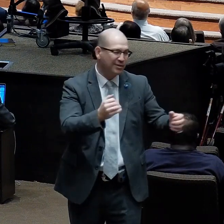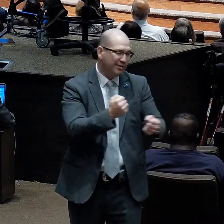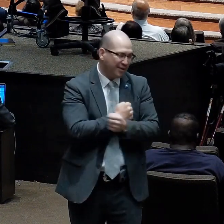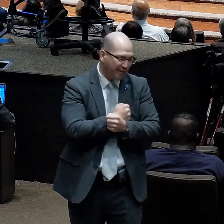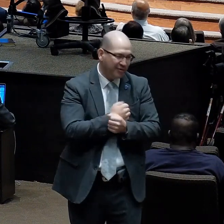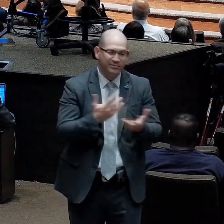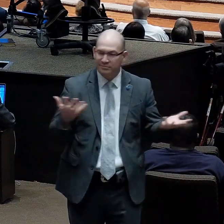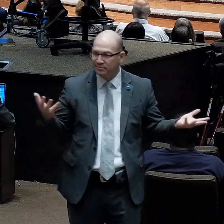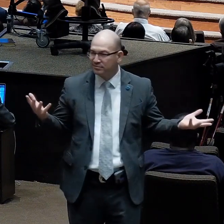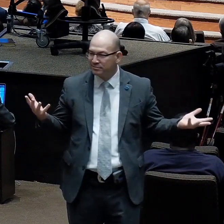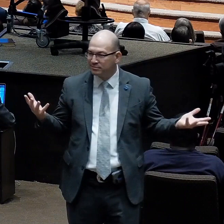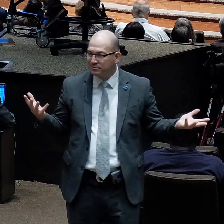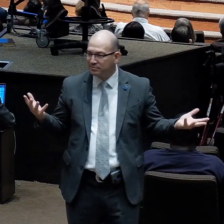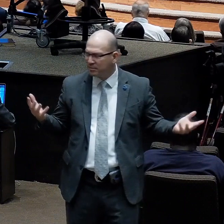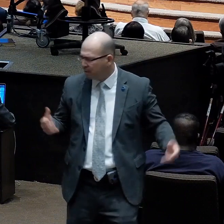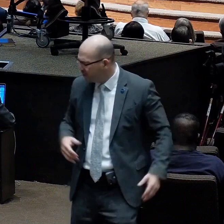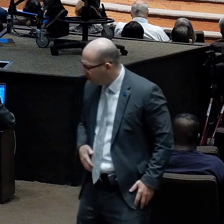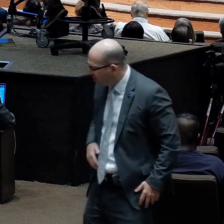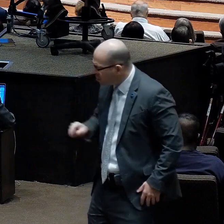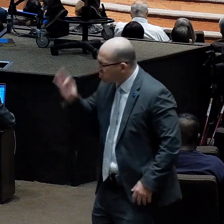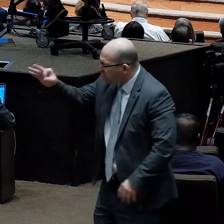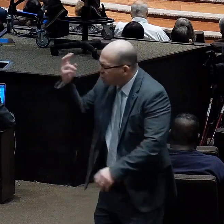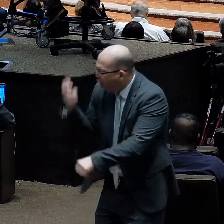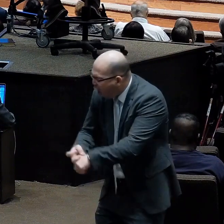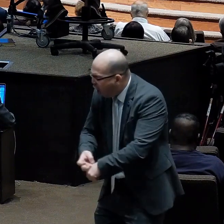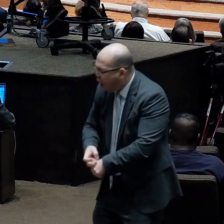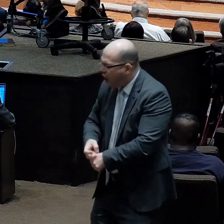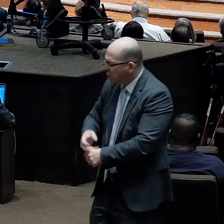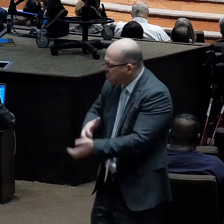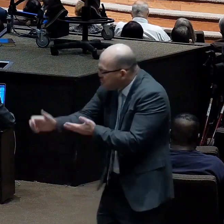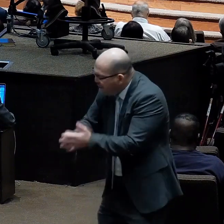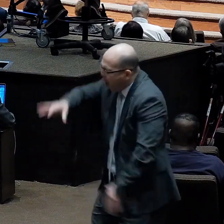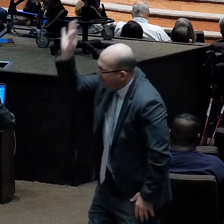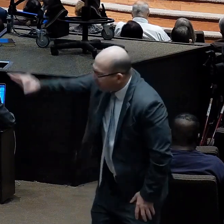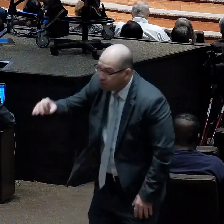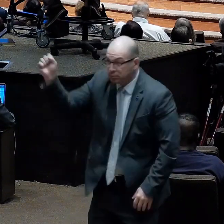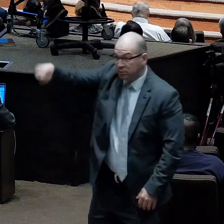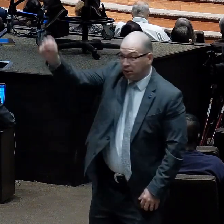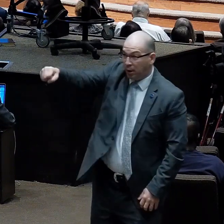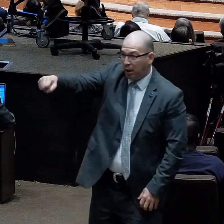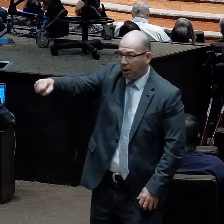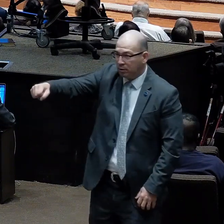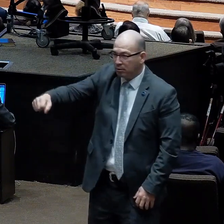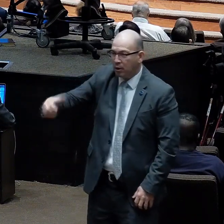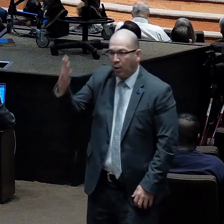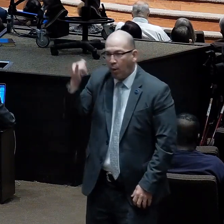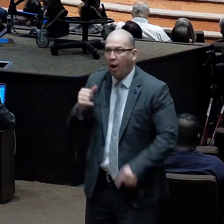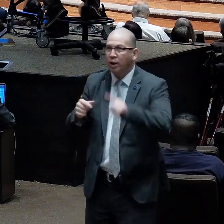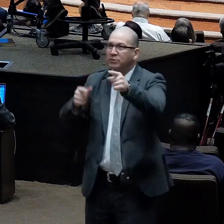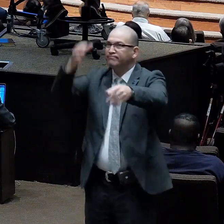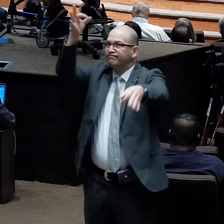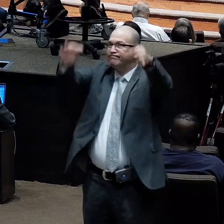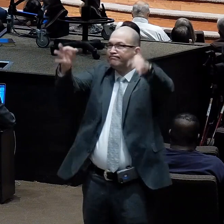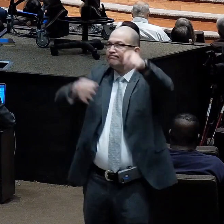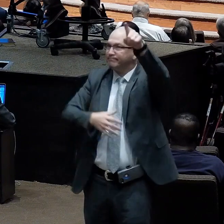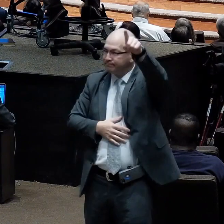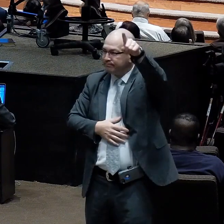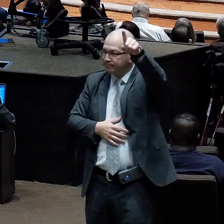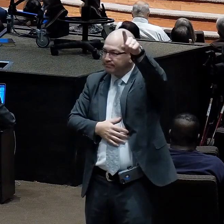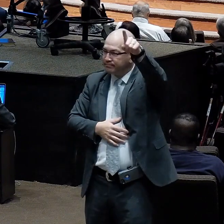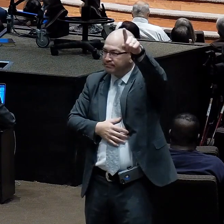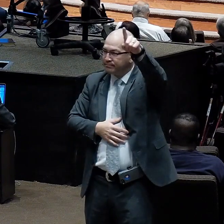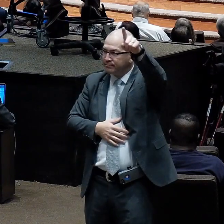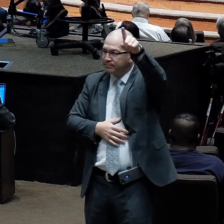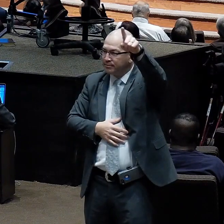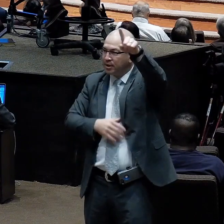You say, but you preach hard, hit the pulpit. Yes, I do. Because God is a just God. But